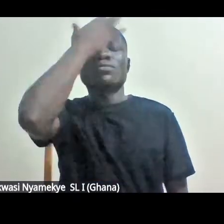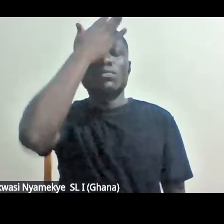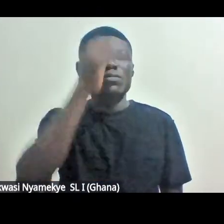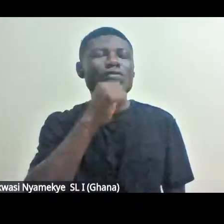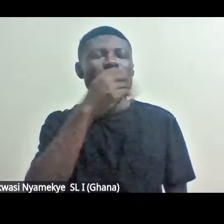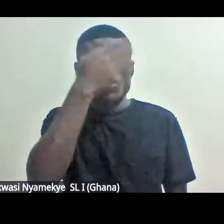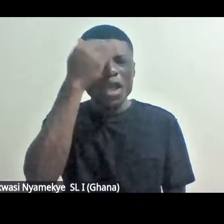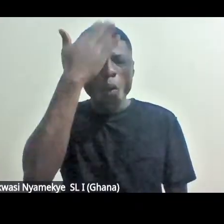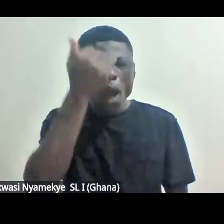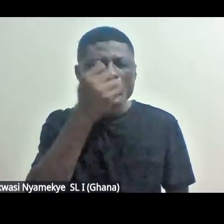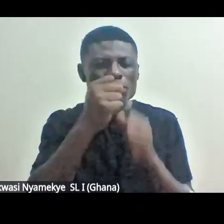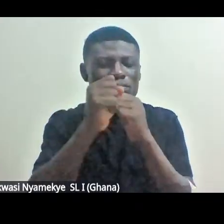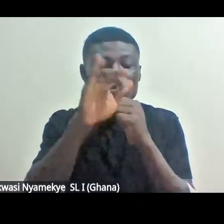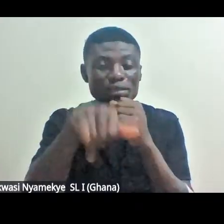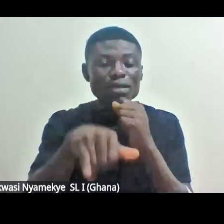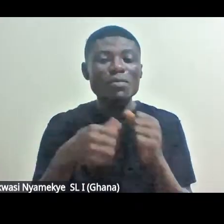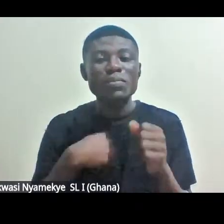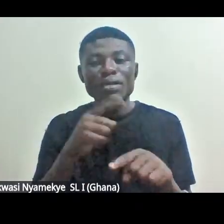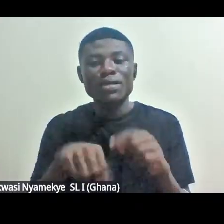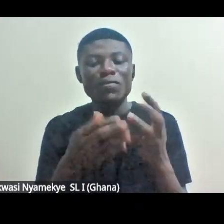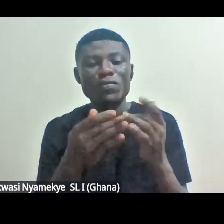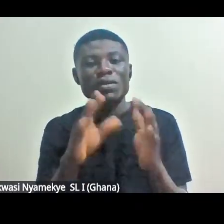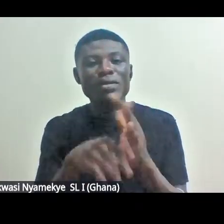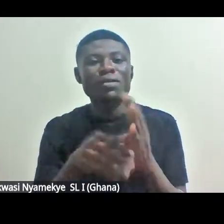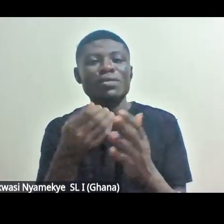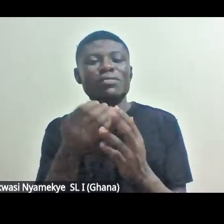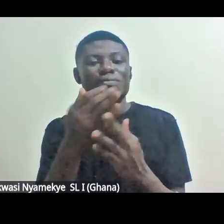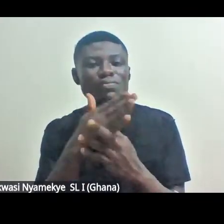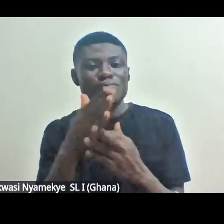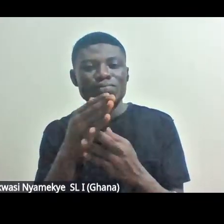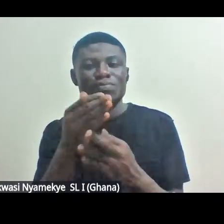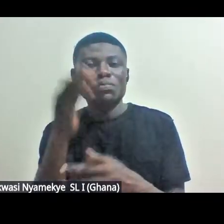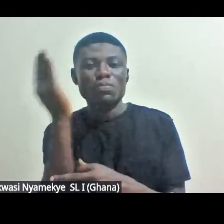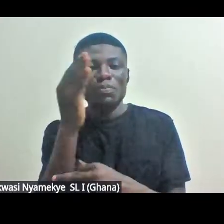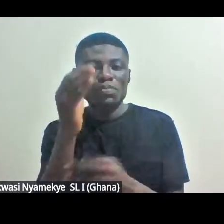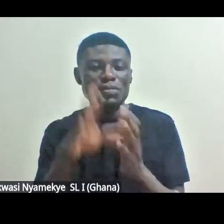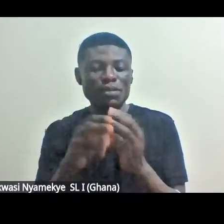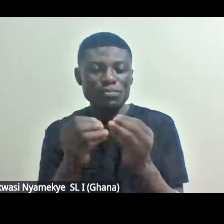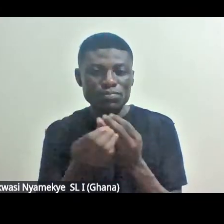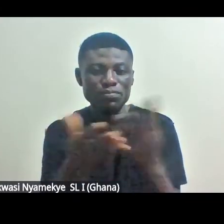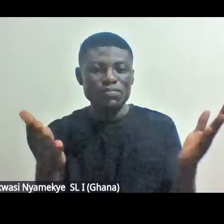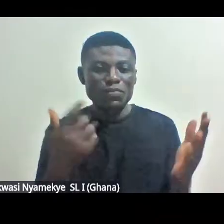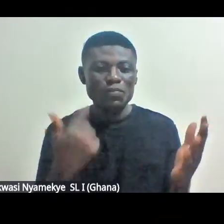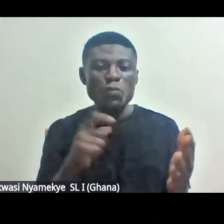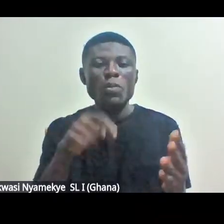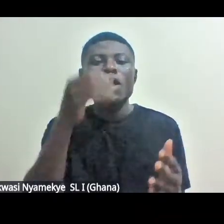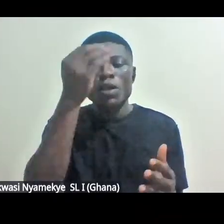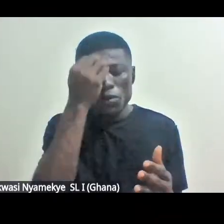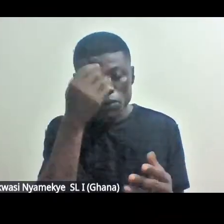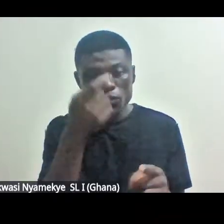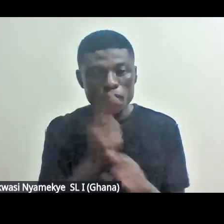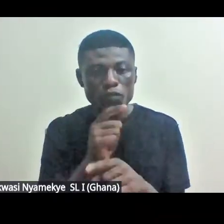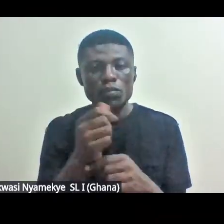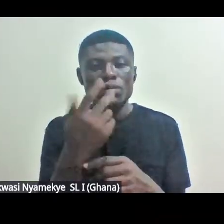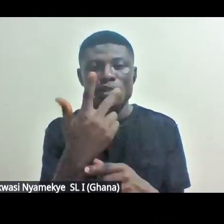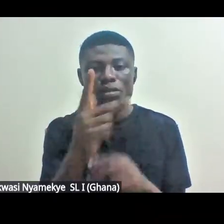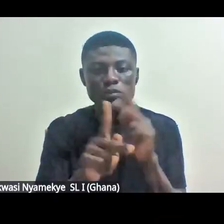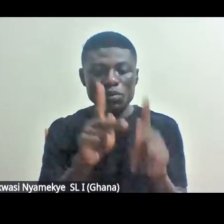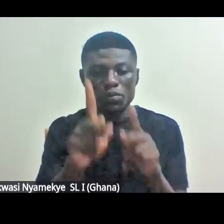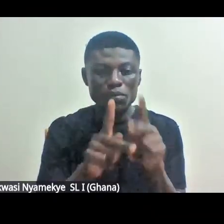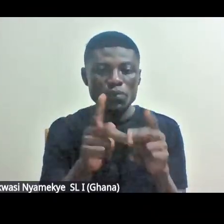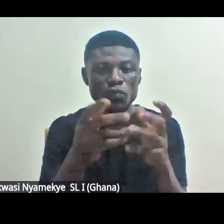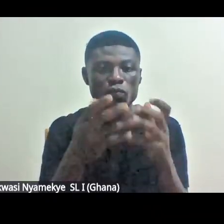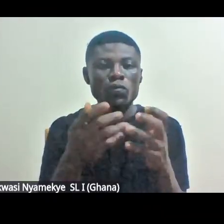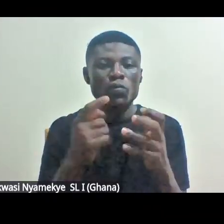gotten. And I can't wait to get the slides and share it with you. Let us know. I want to see from at least 3 people. If you want us to